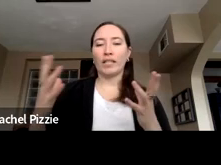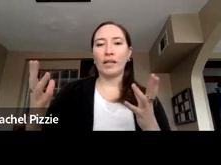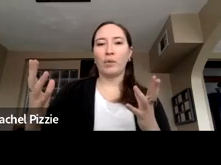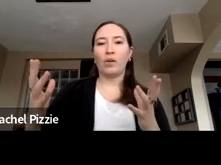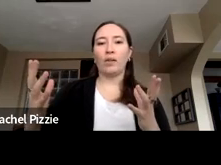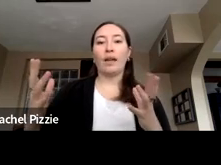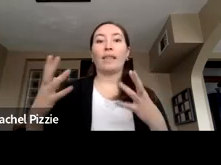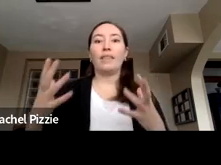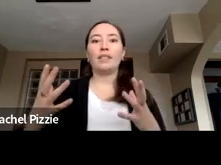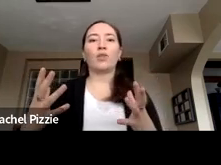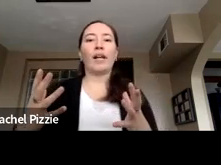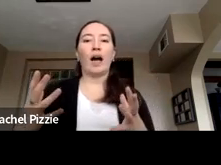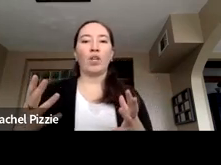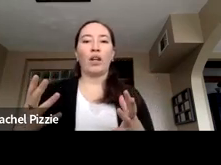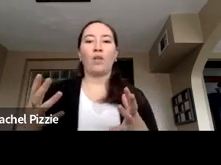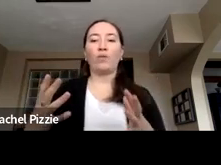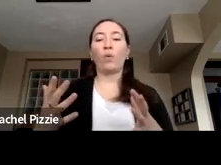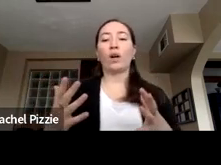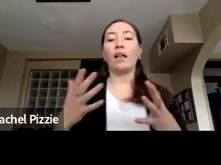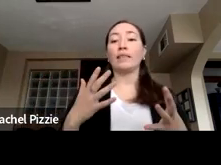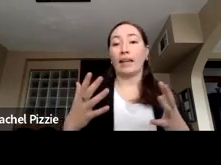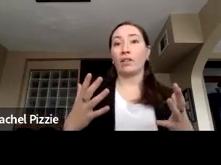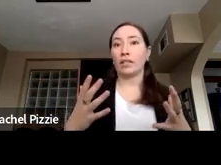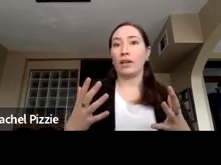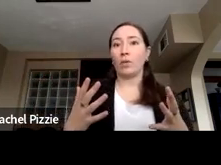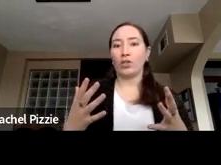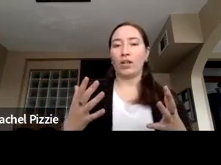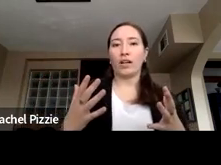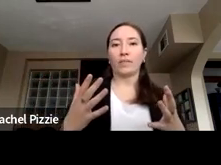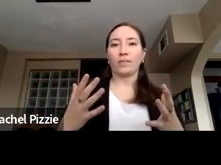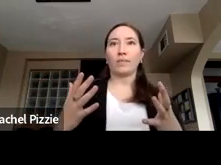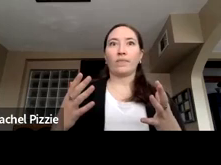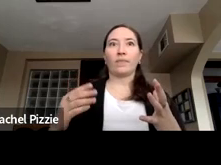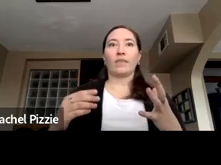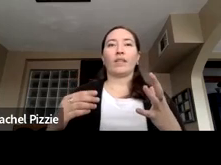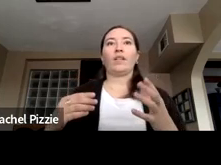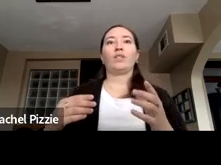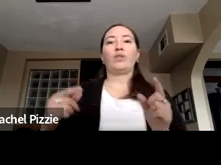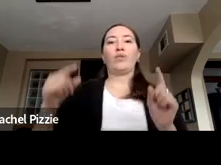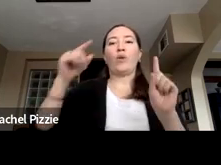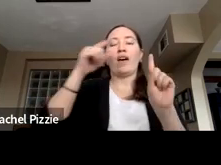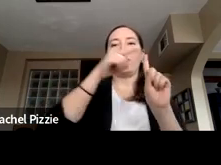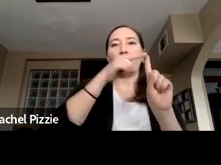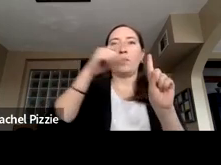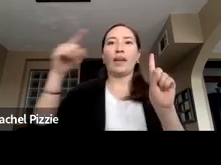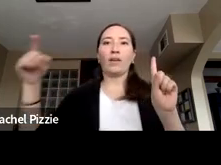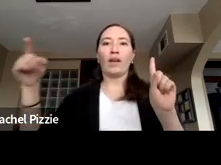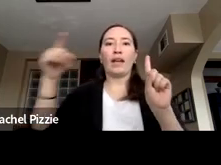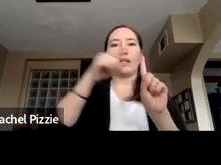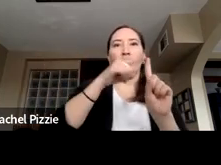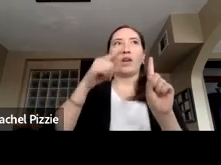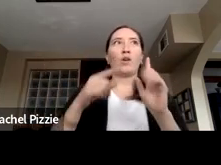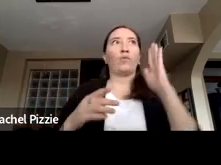So for example, this is a great option for a Likert scale questionnaire. So if you have people